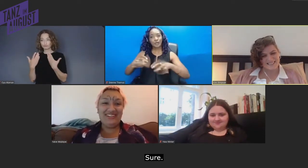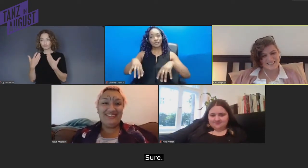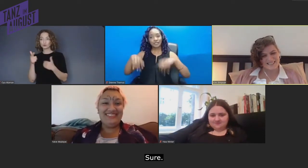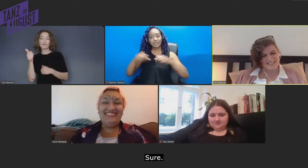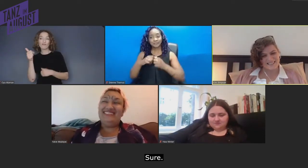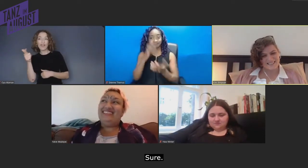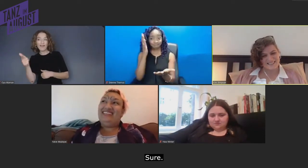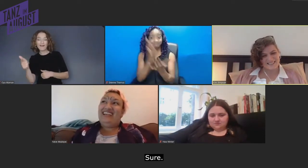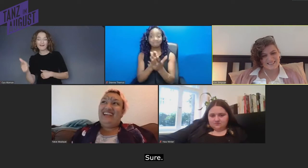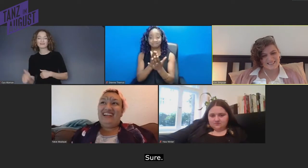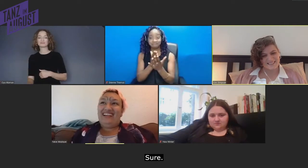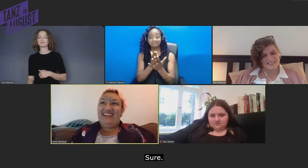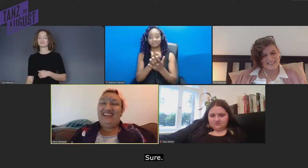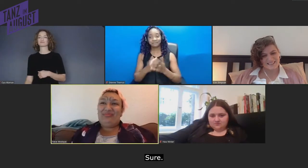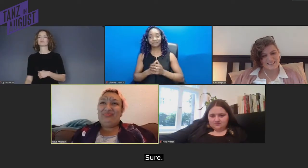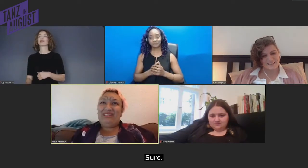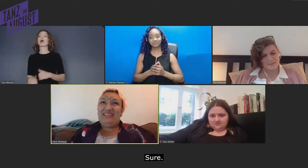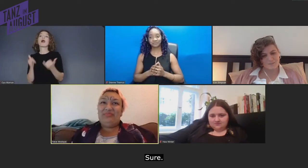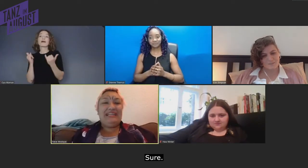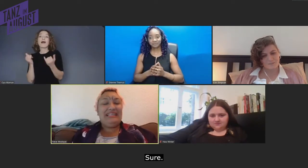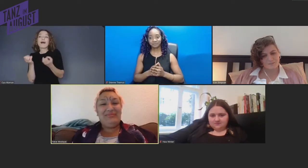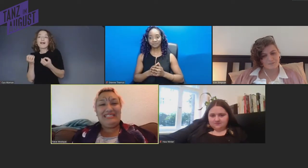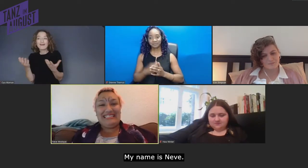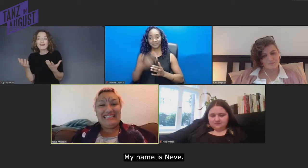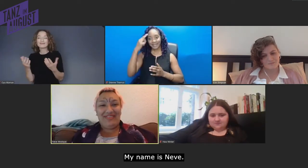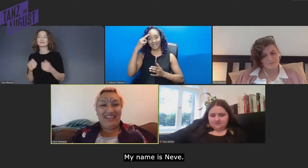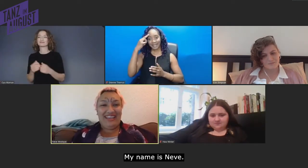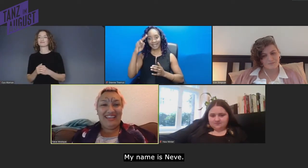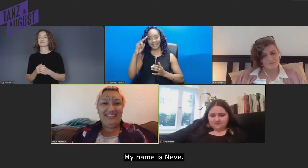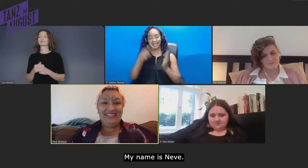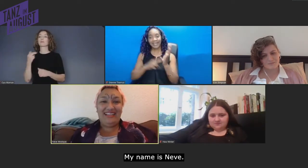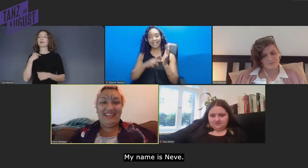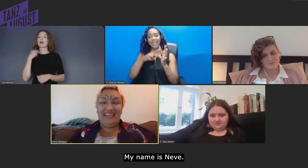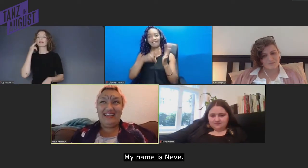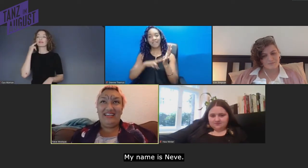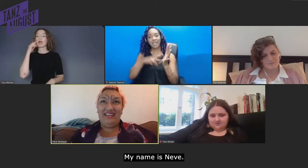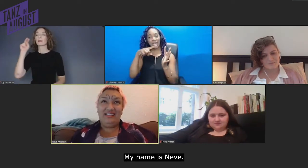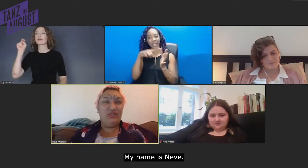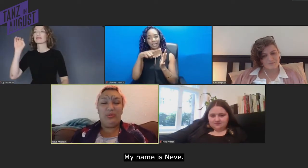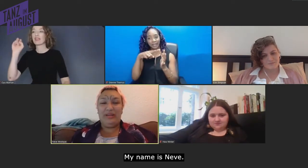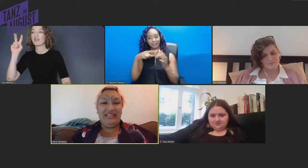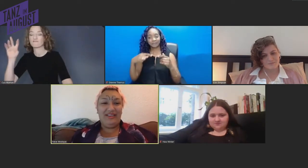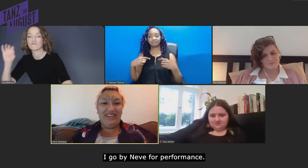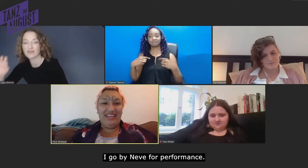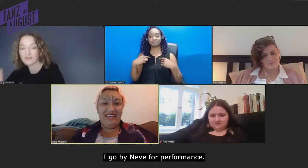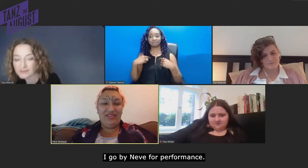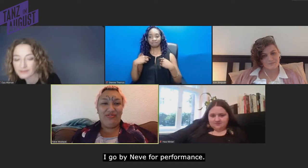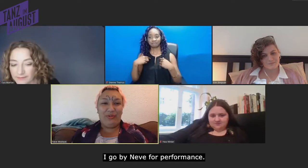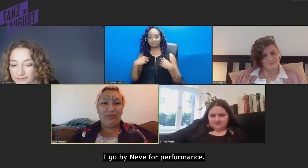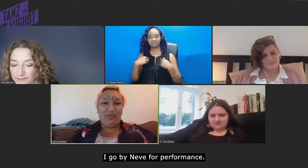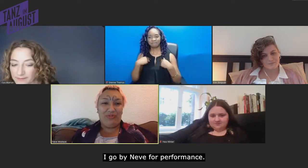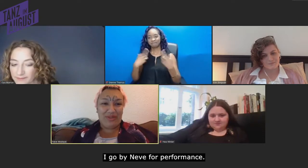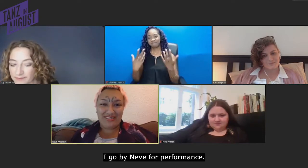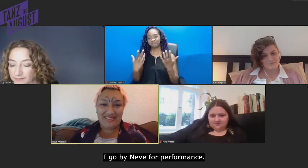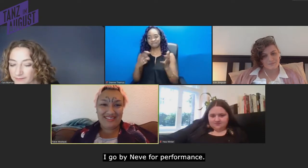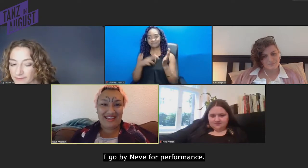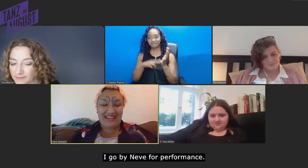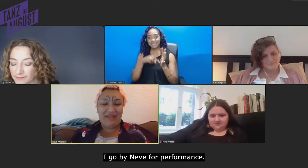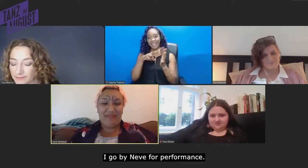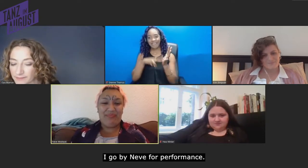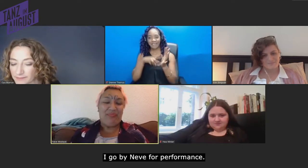Sure. My name is Neve. I go by Neve for